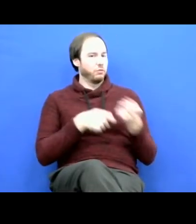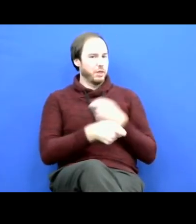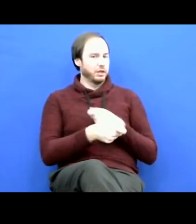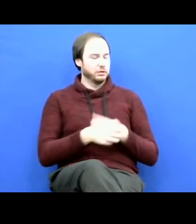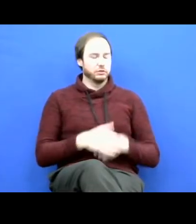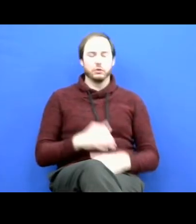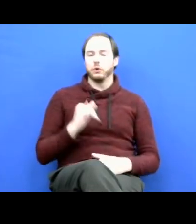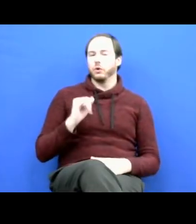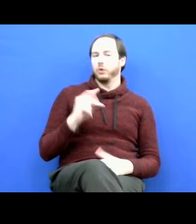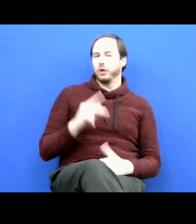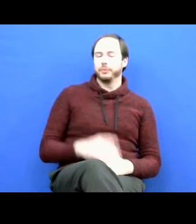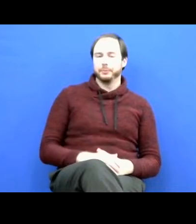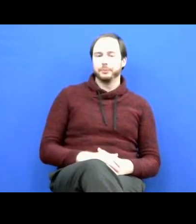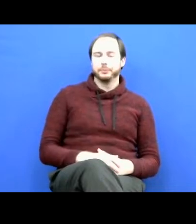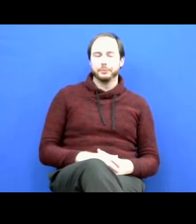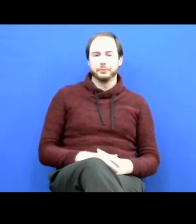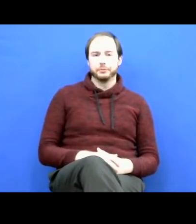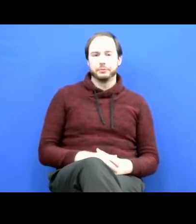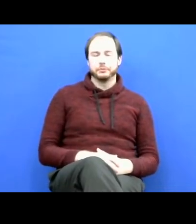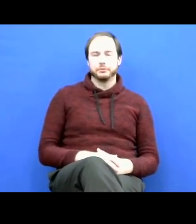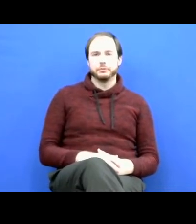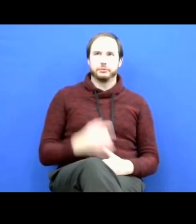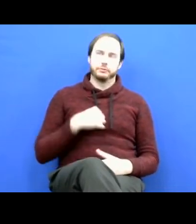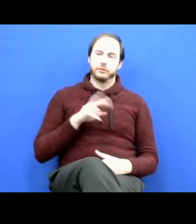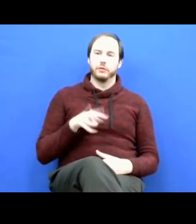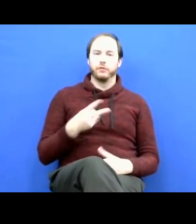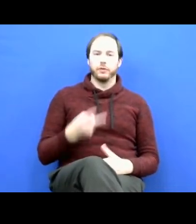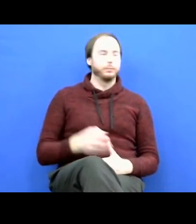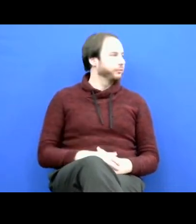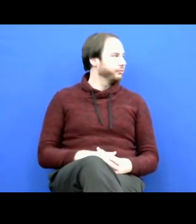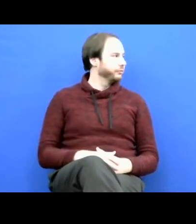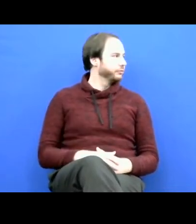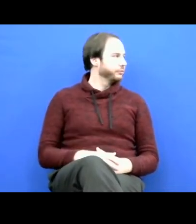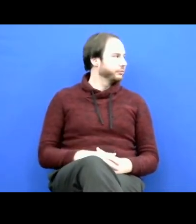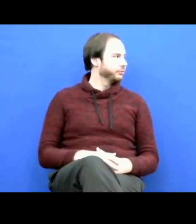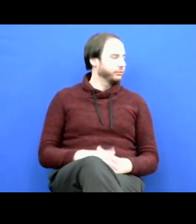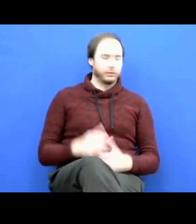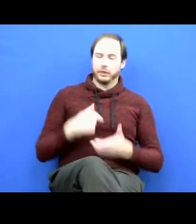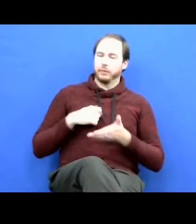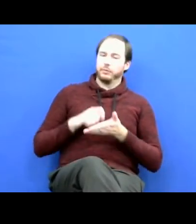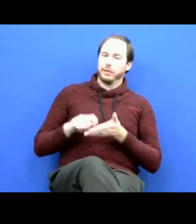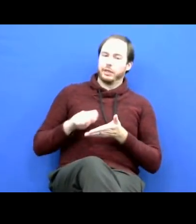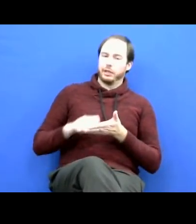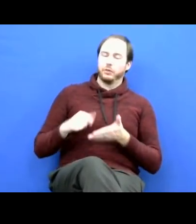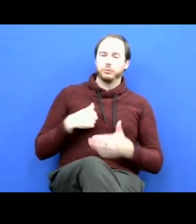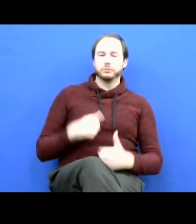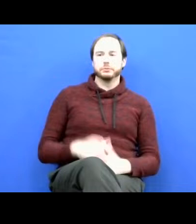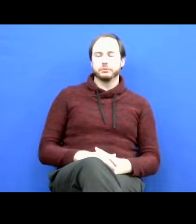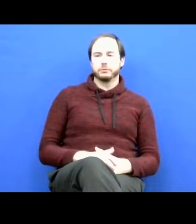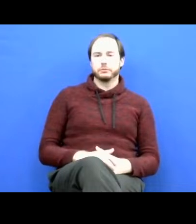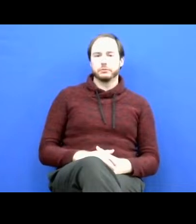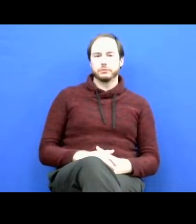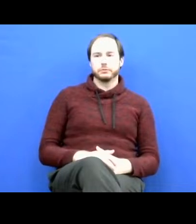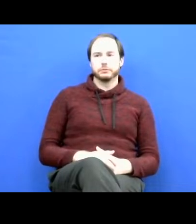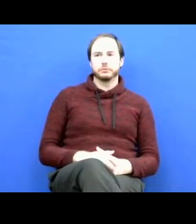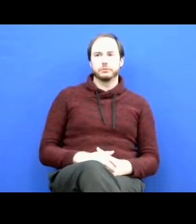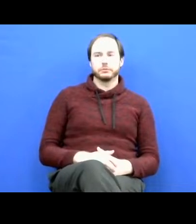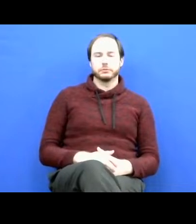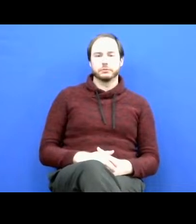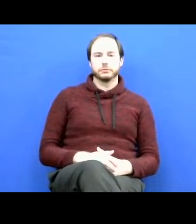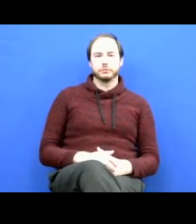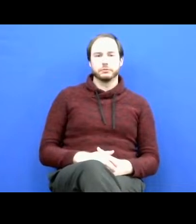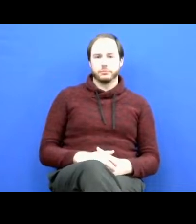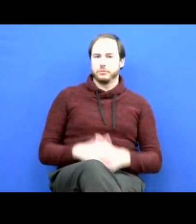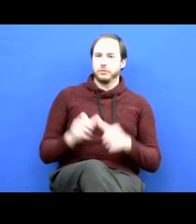Okay. All right. Then the idea of. I'm just gonna hold on, let me just make that note, maintain vegetative